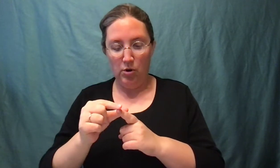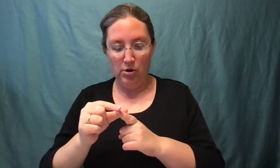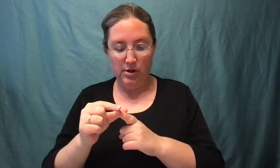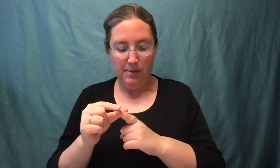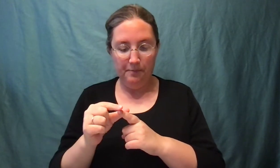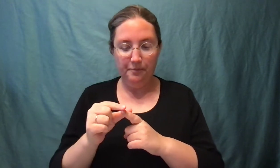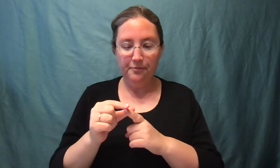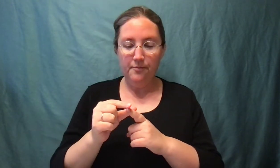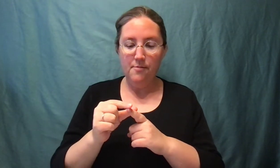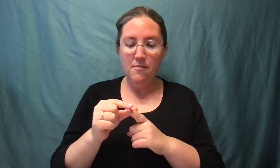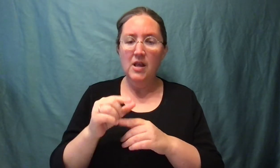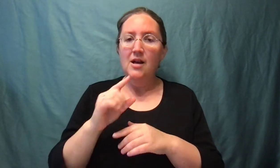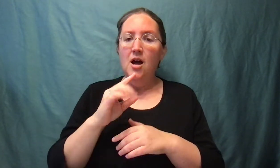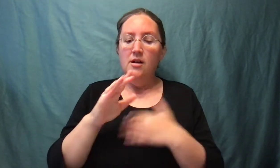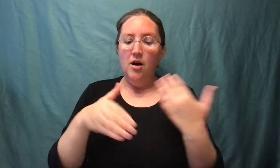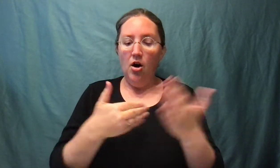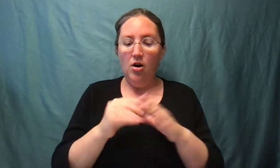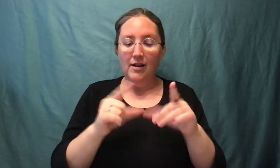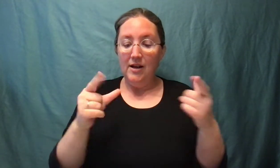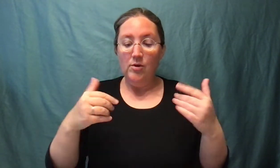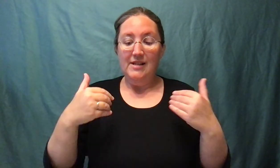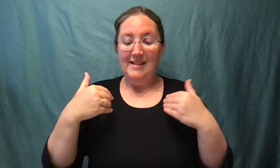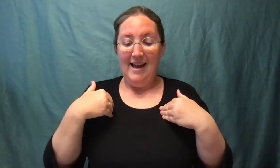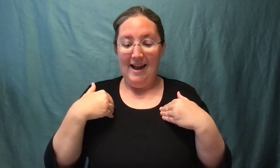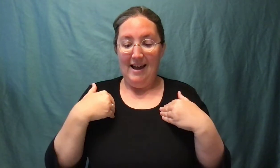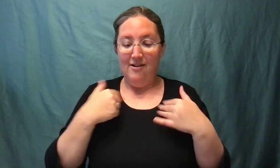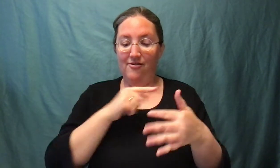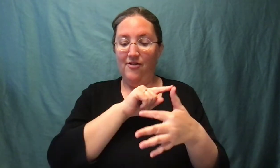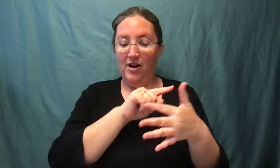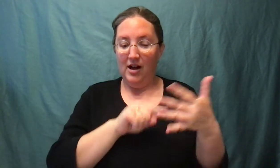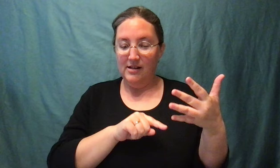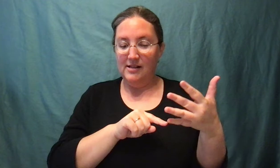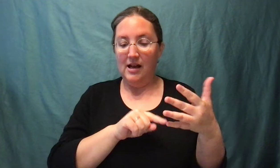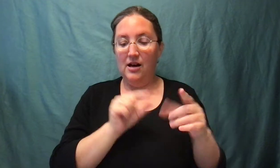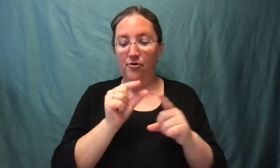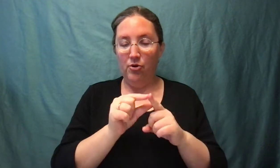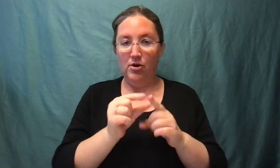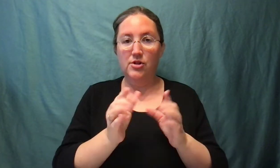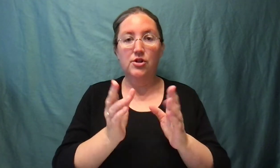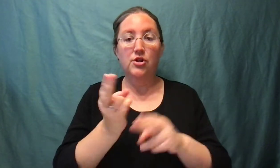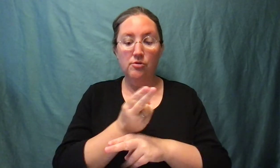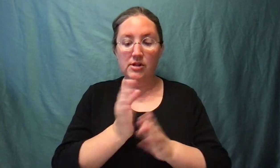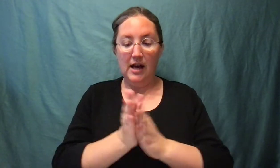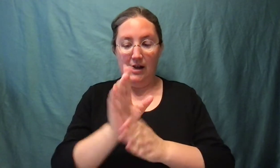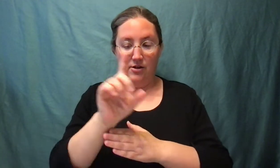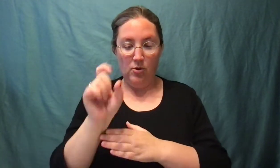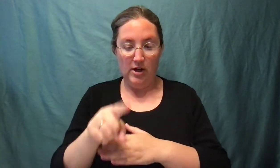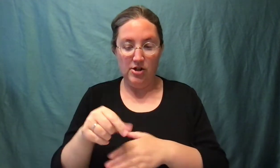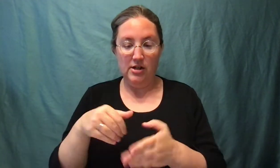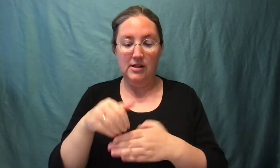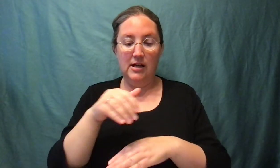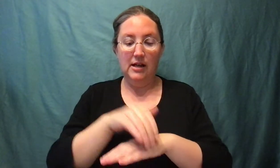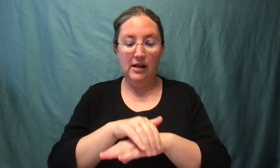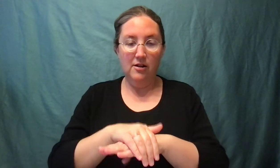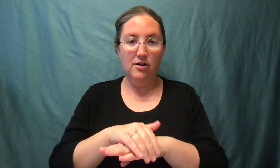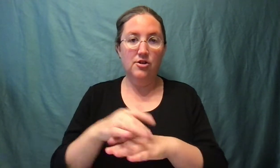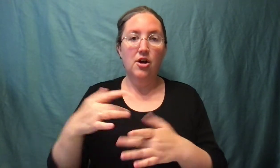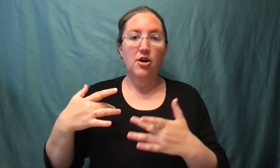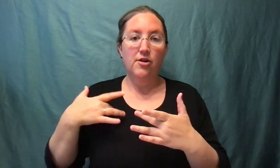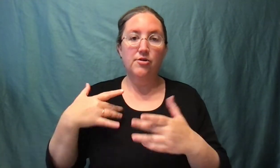words. All languages have a set of words used to ask questions. In English, those are